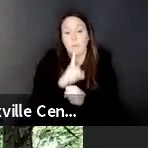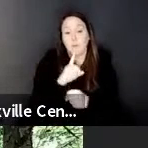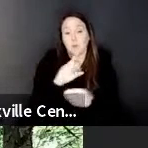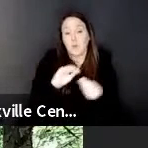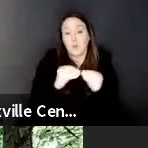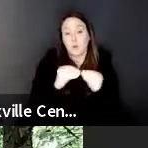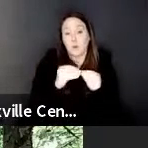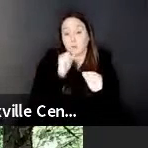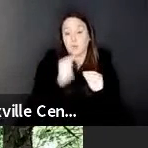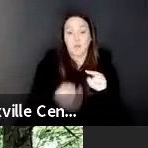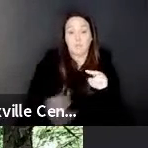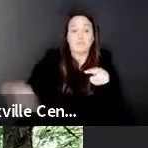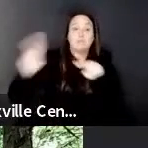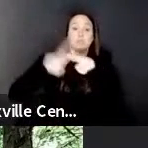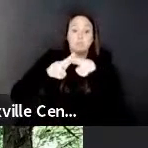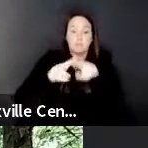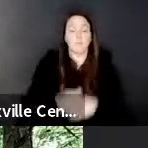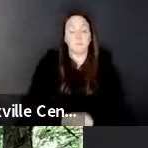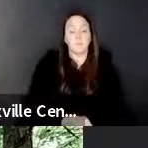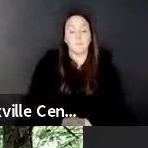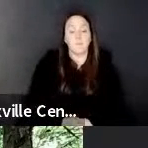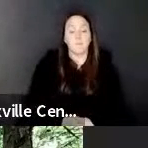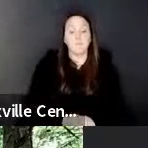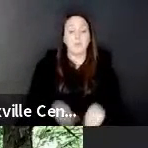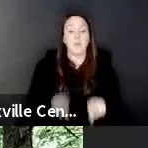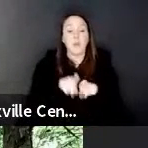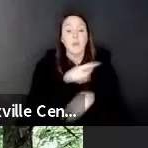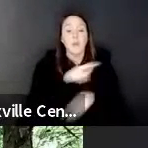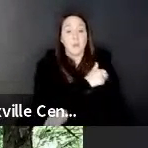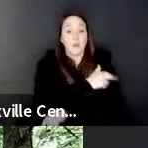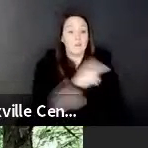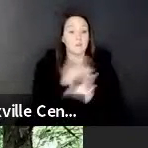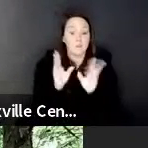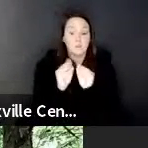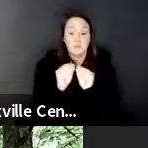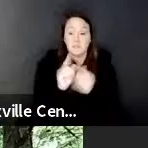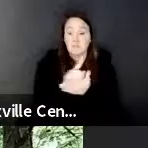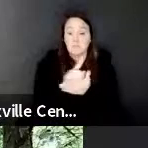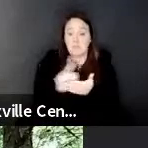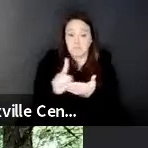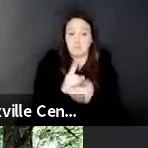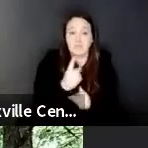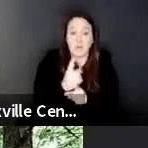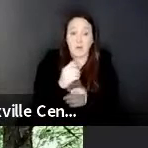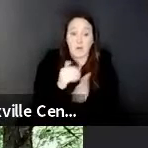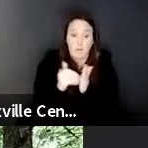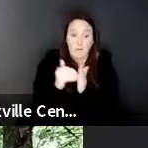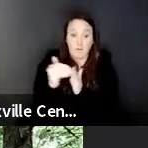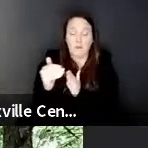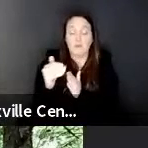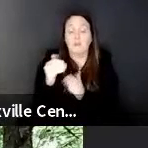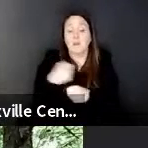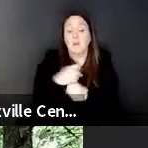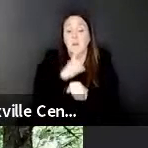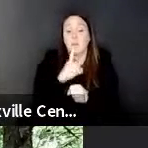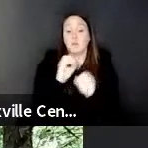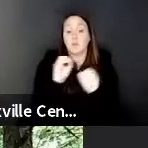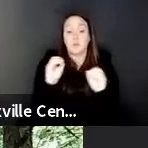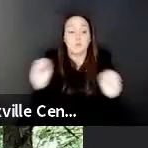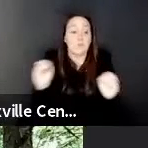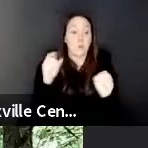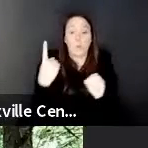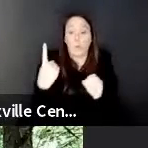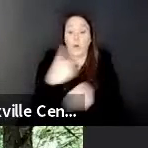back up. As always, the hospital systems continue to meet routinely, work together to ensure that no system is impacted